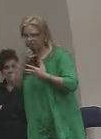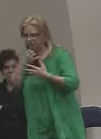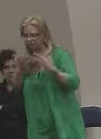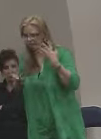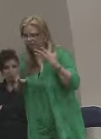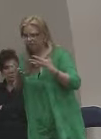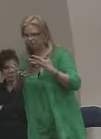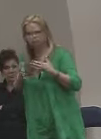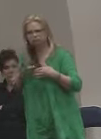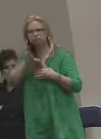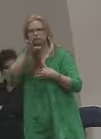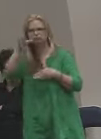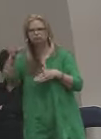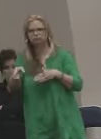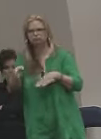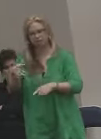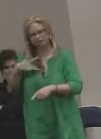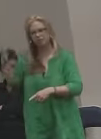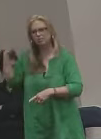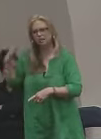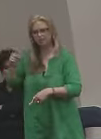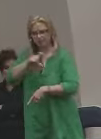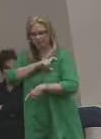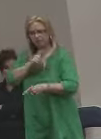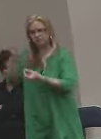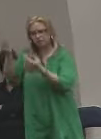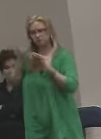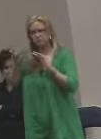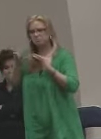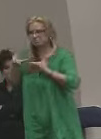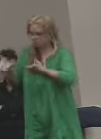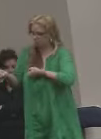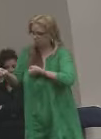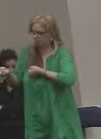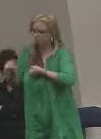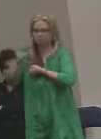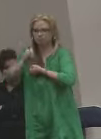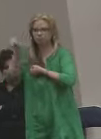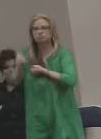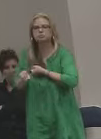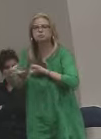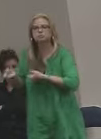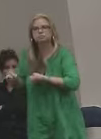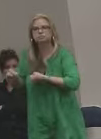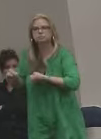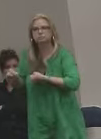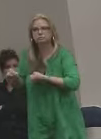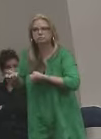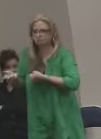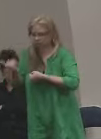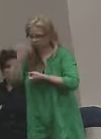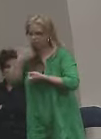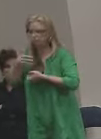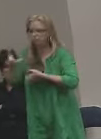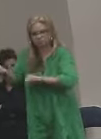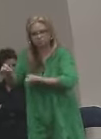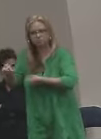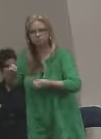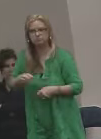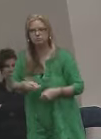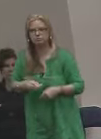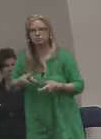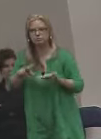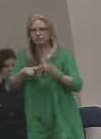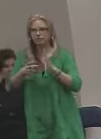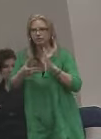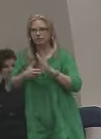police, if the policeman told me something, I took it hook, line, and sinker. Now, that's not